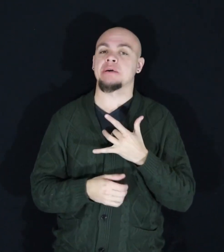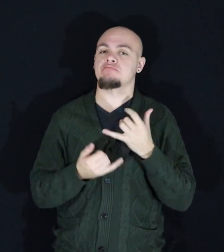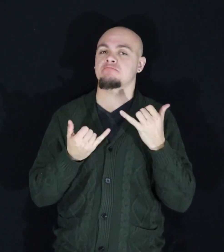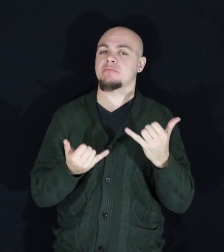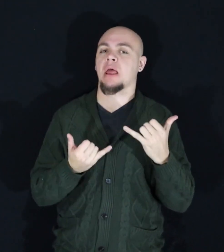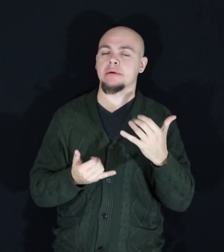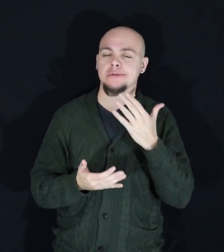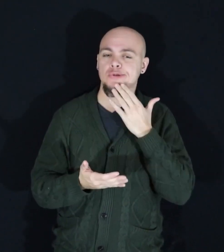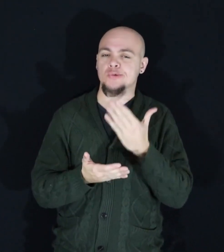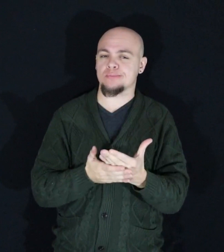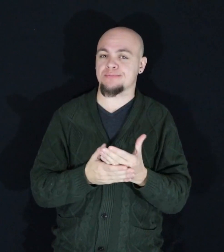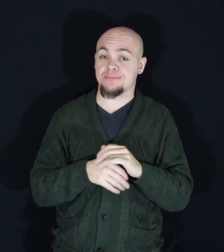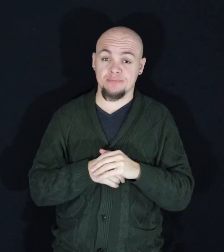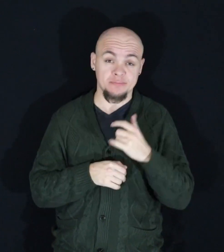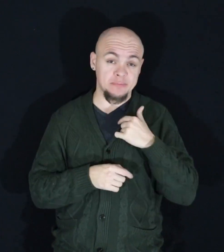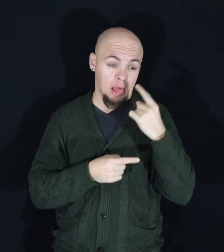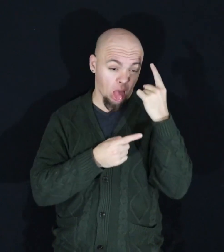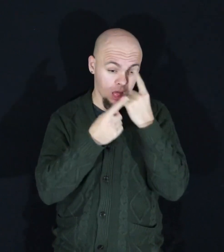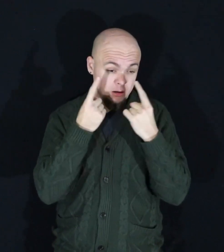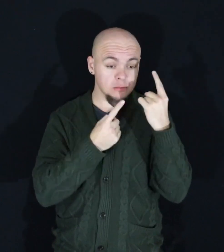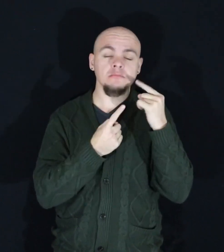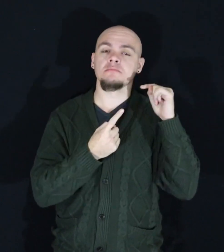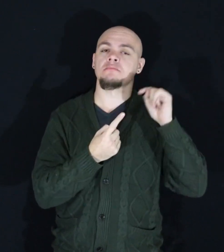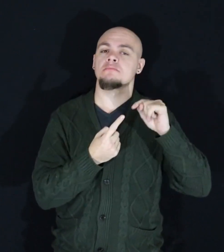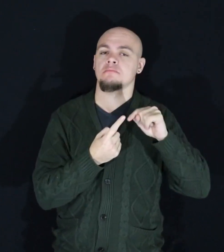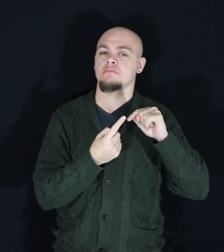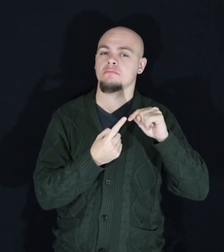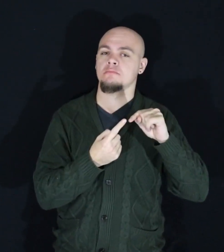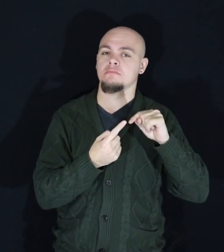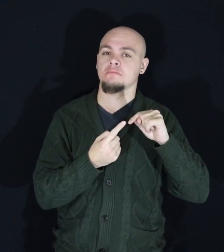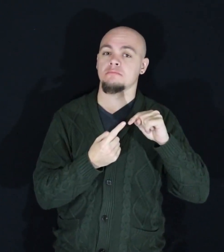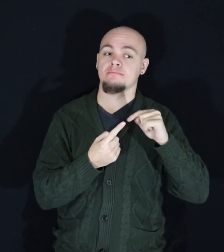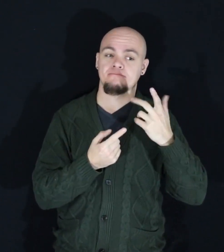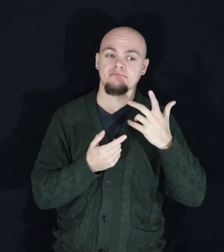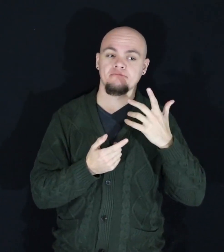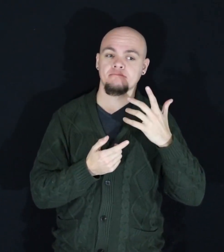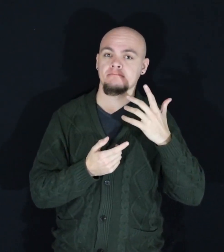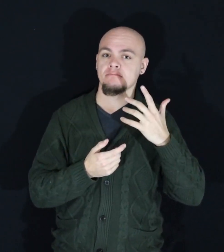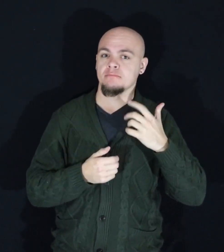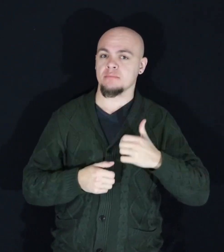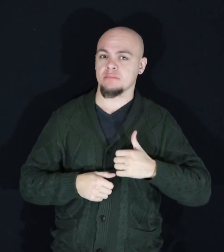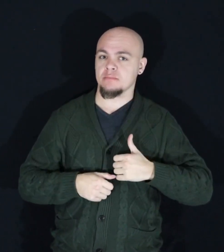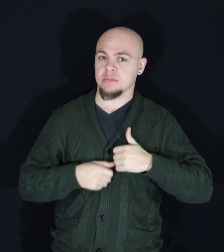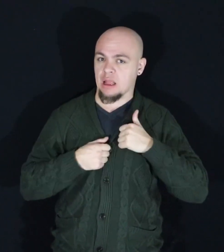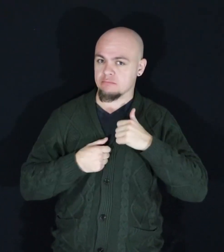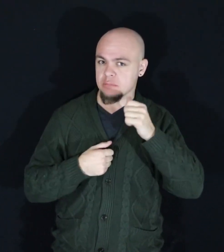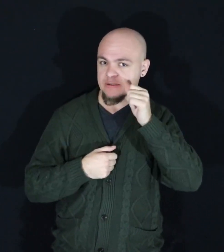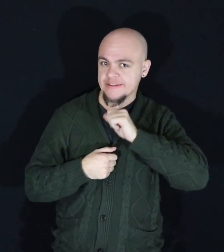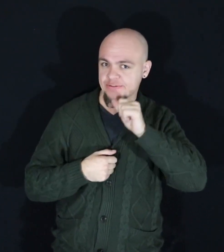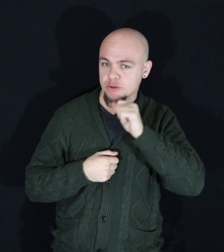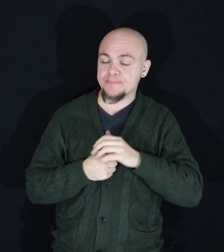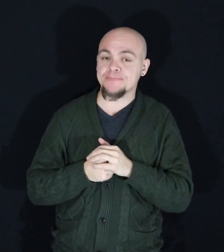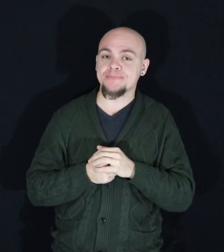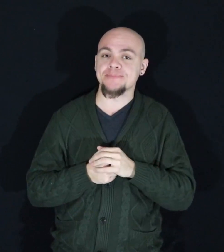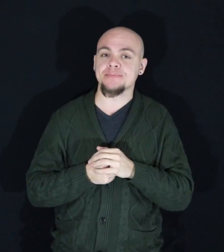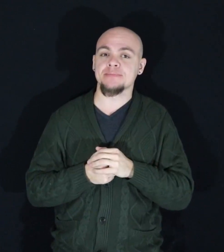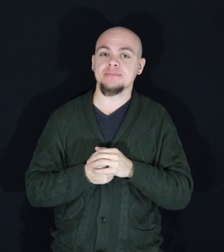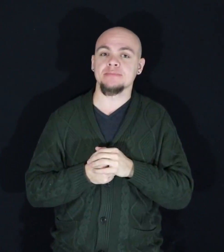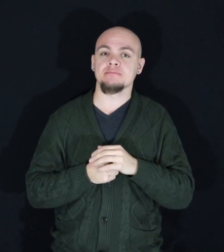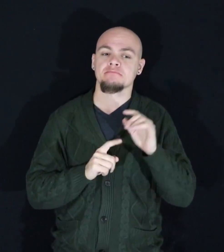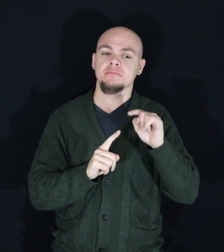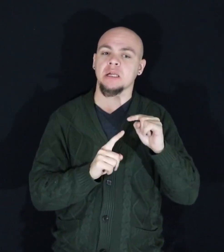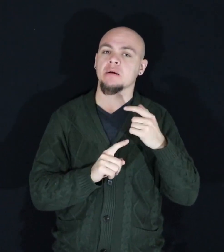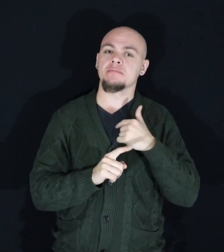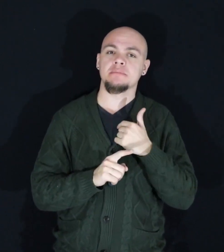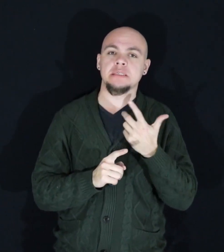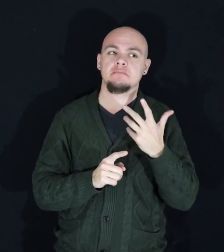and really is what I consider part of the art of elective suffering. I really started diving into elective suffering when I was around the